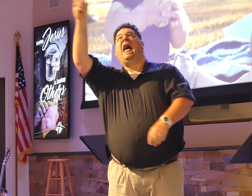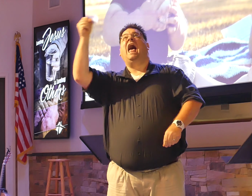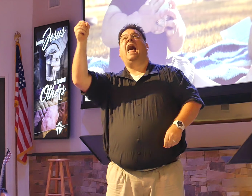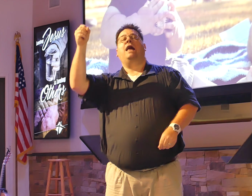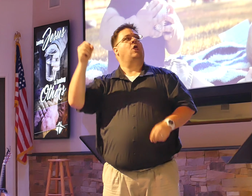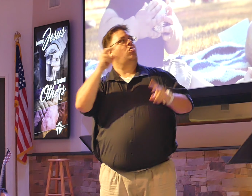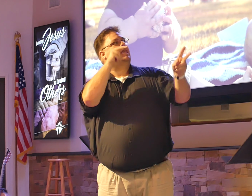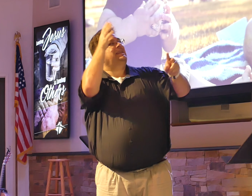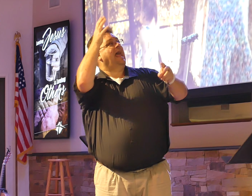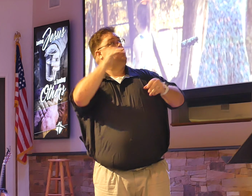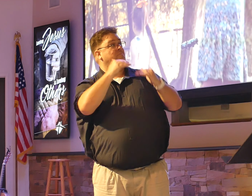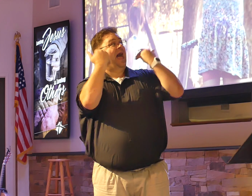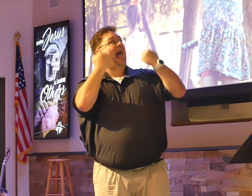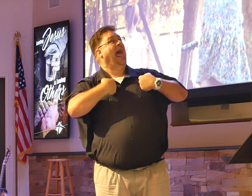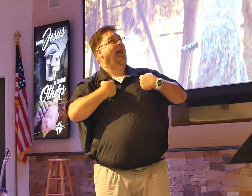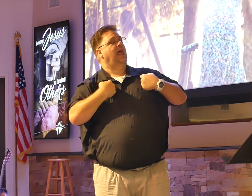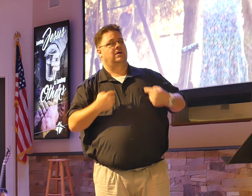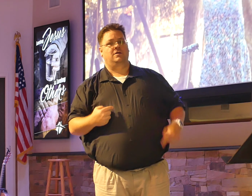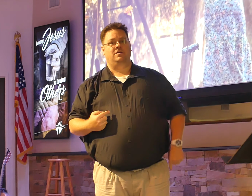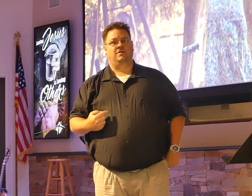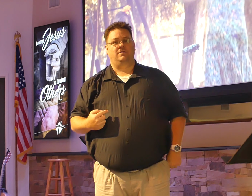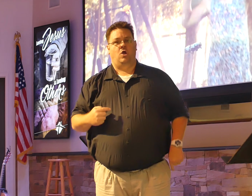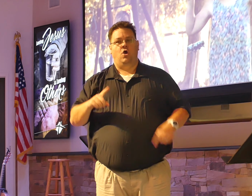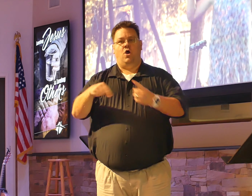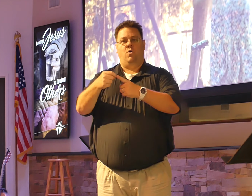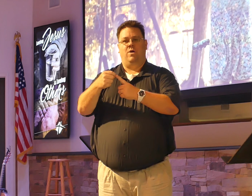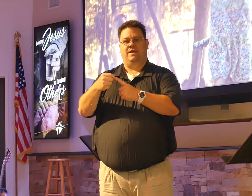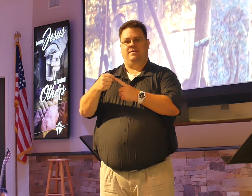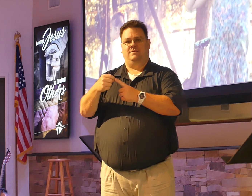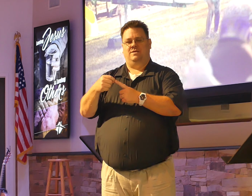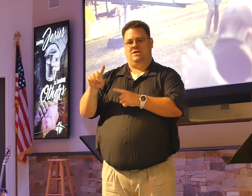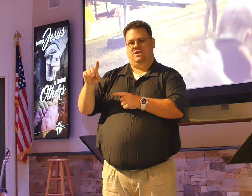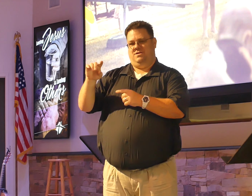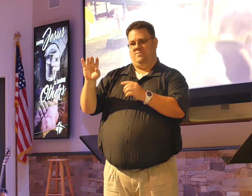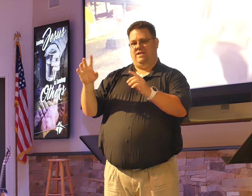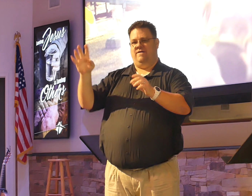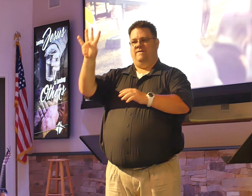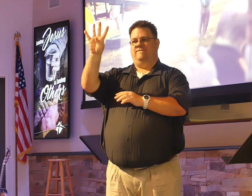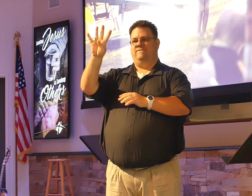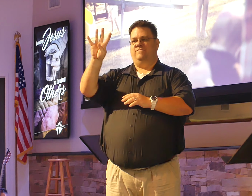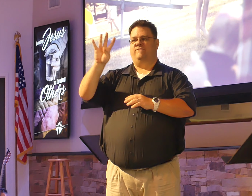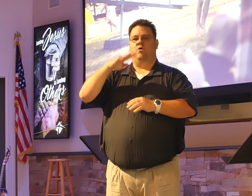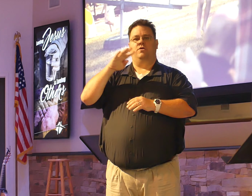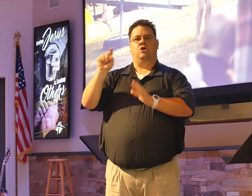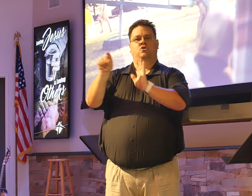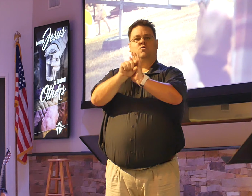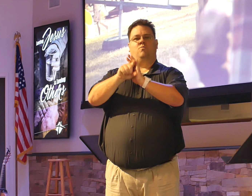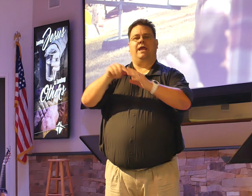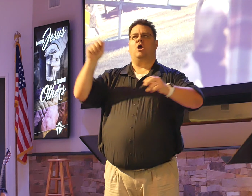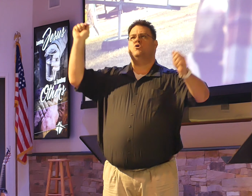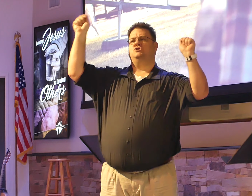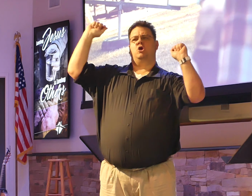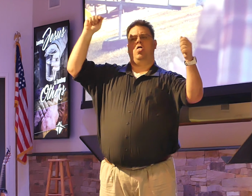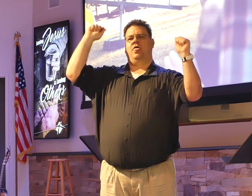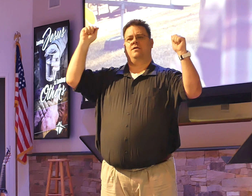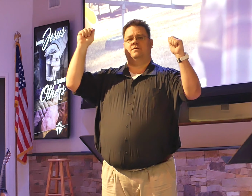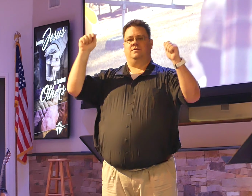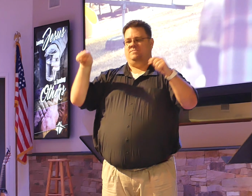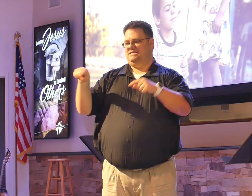When her friends make the fourth grade pass squad, but she doesn't, she'll look to you for comfort. When she feels